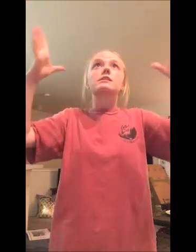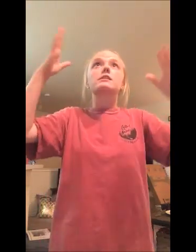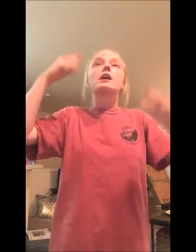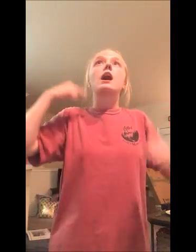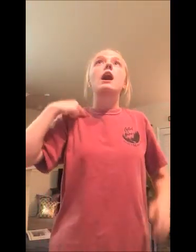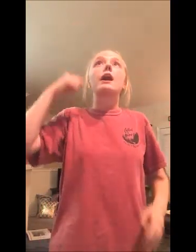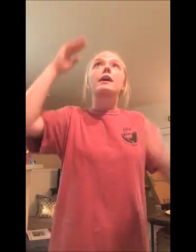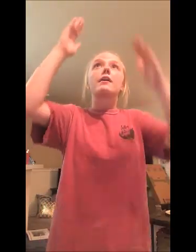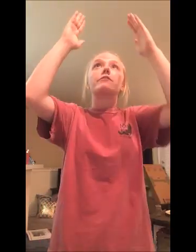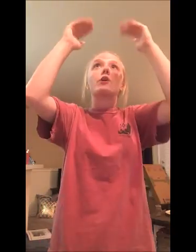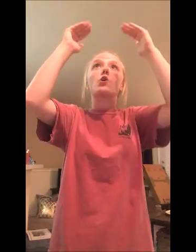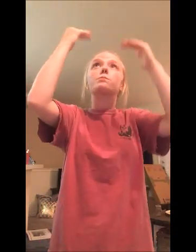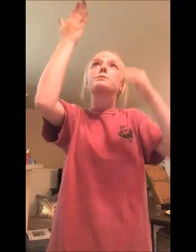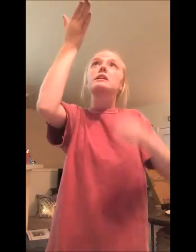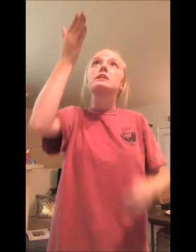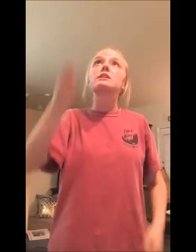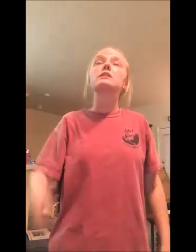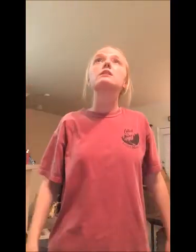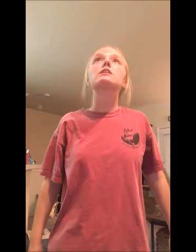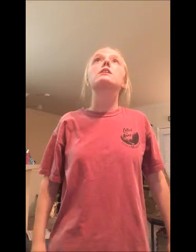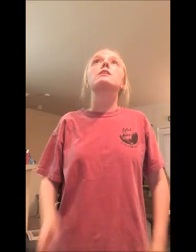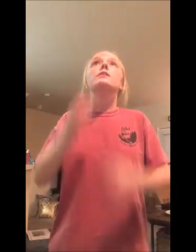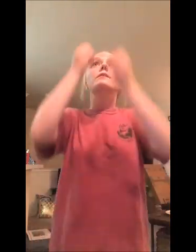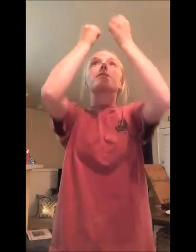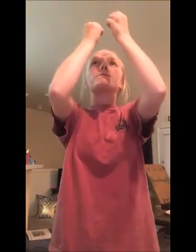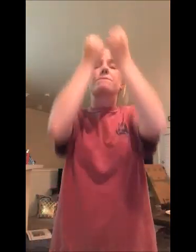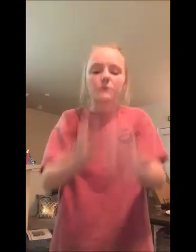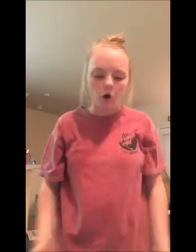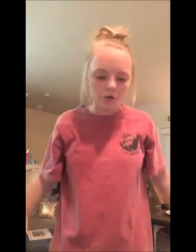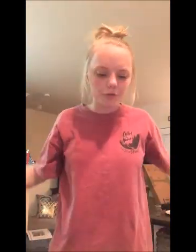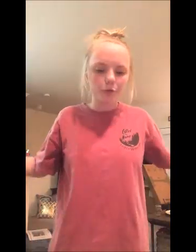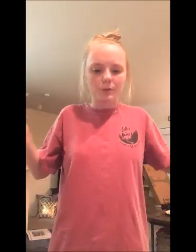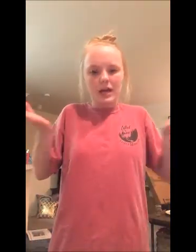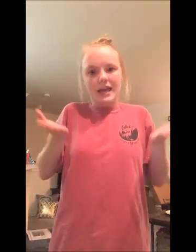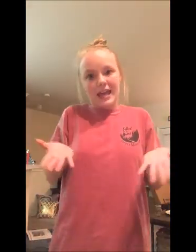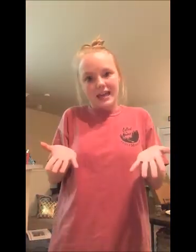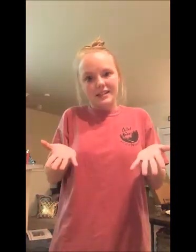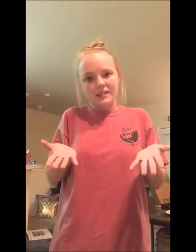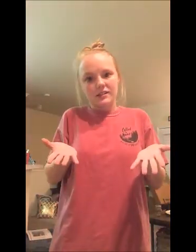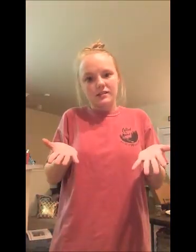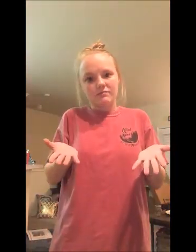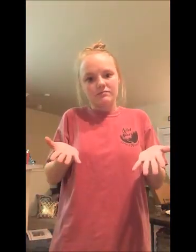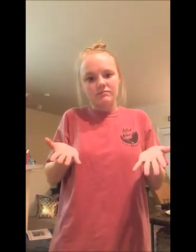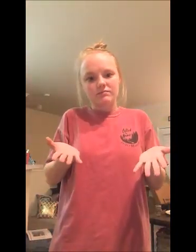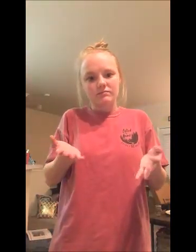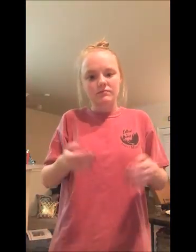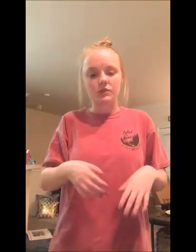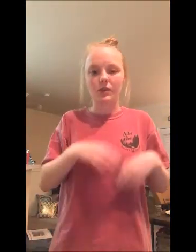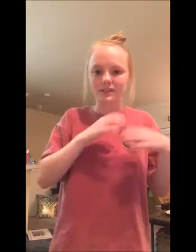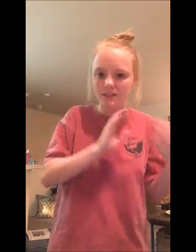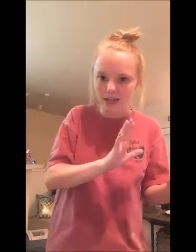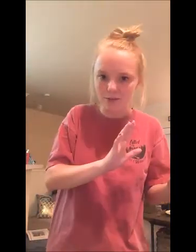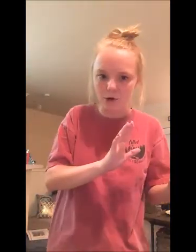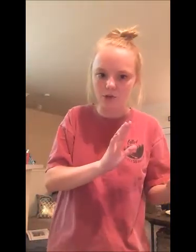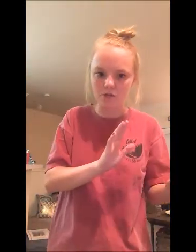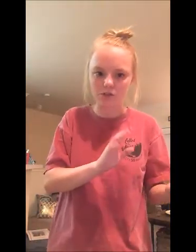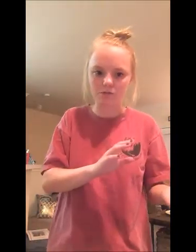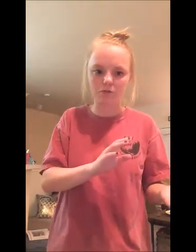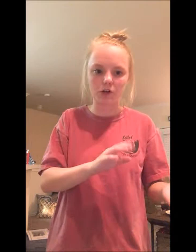Things I have hoped in fall through my hands. So that's the sad part of this